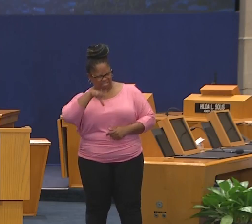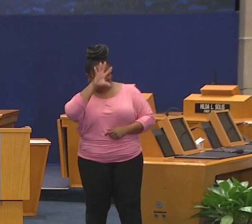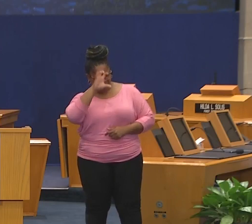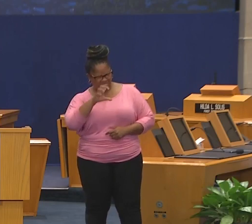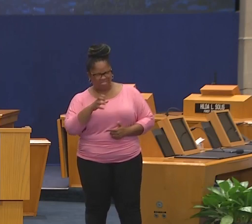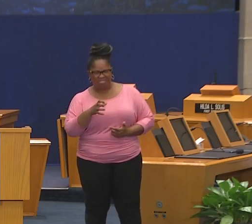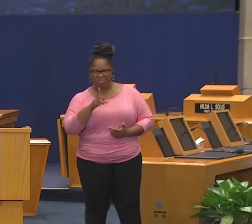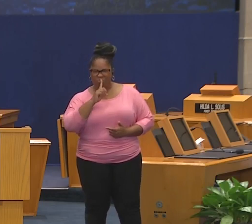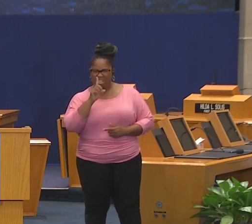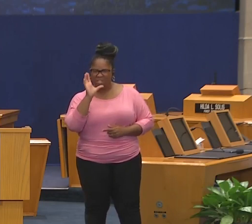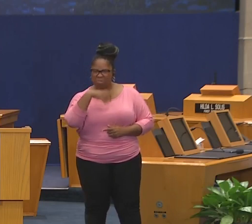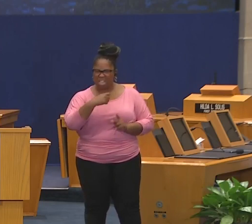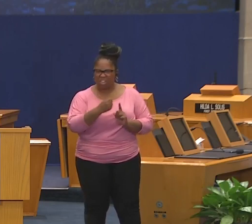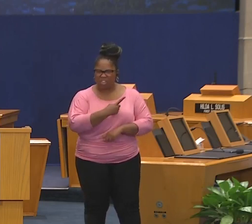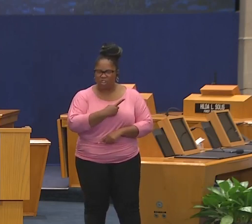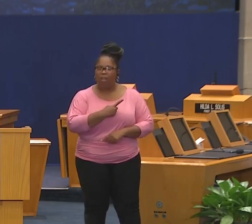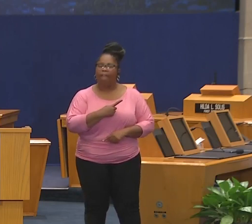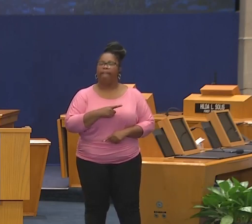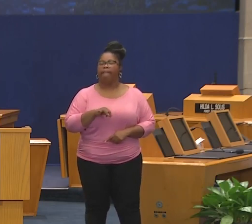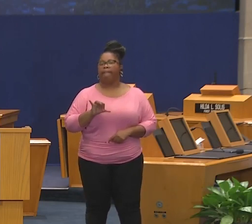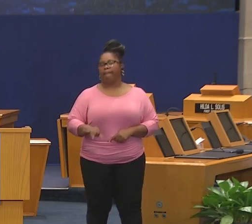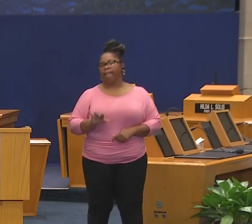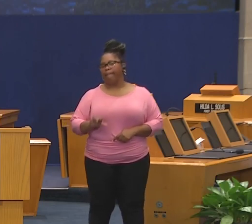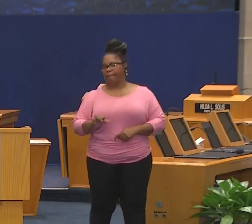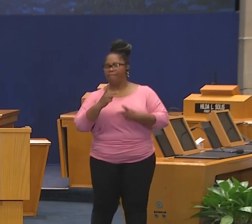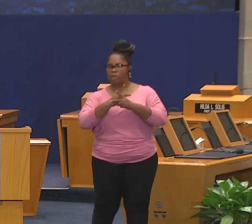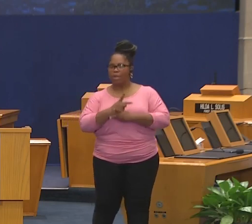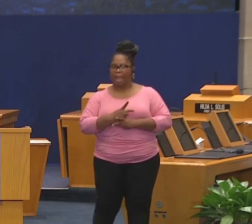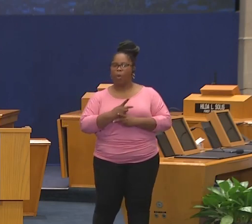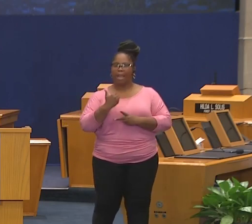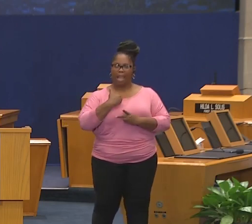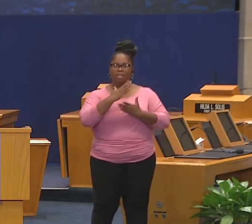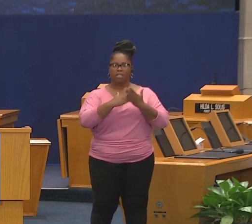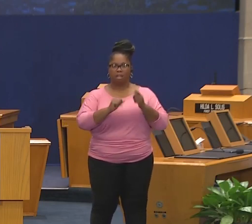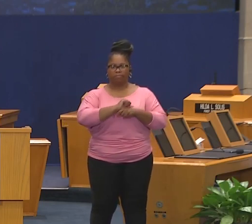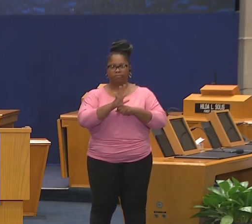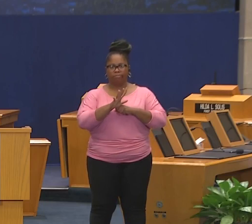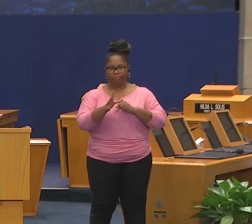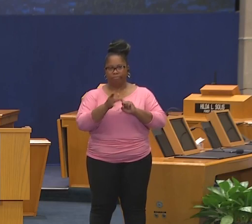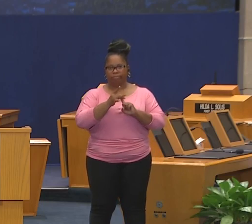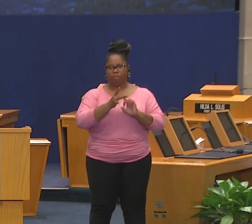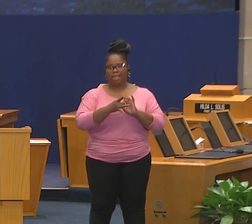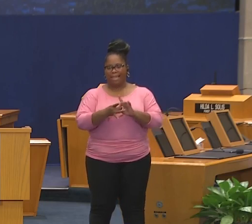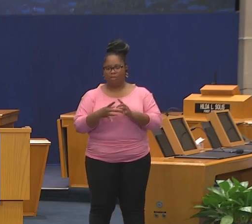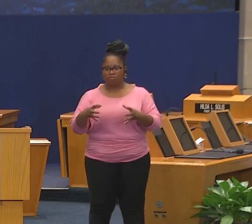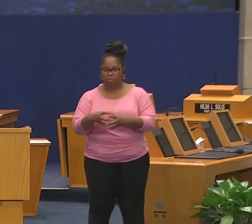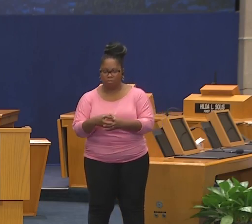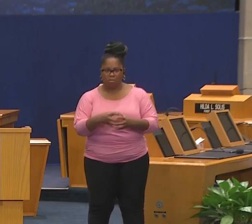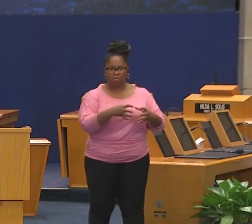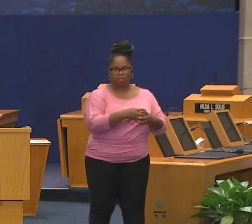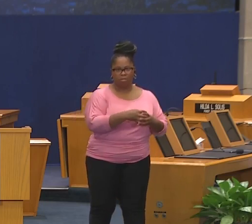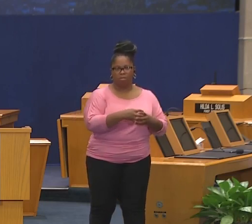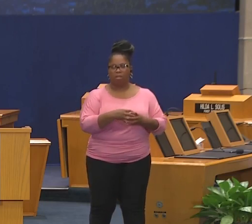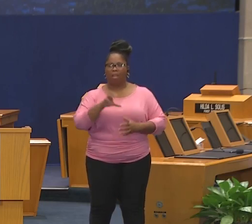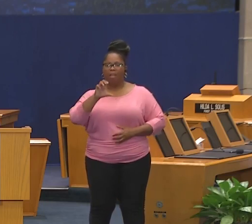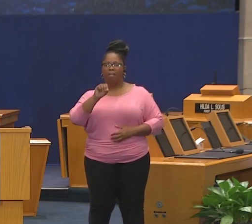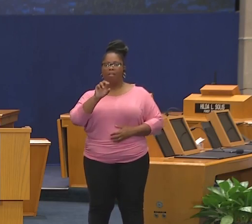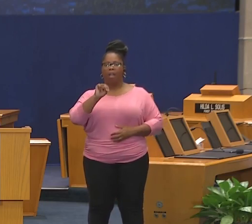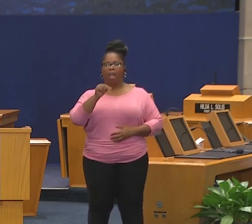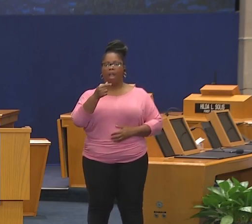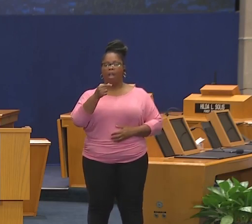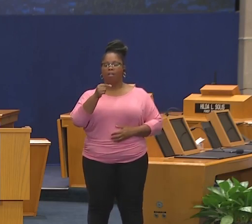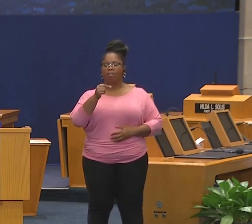off. But it is because we have some cases that are associated with congregate living facilities. I